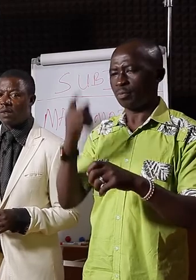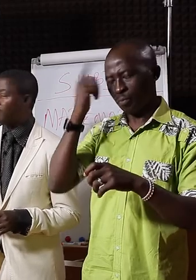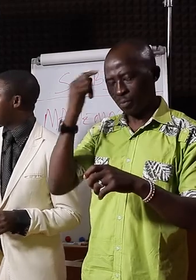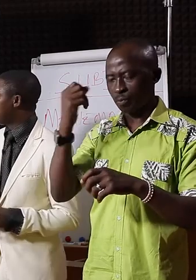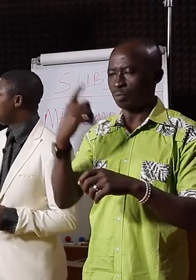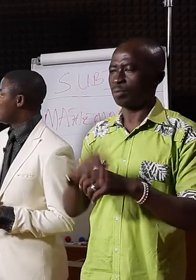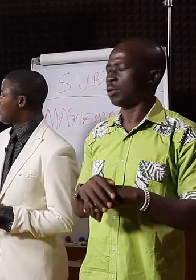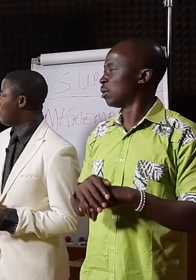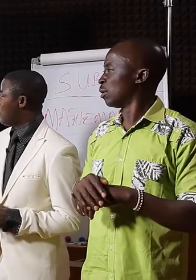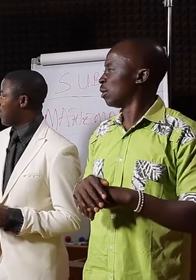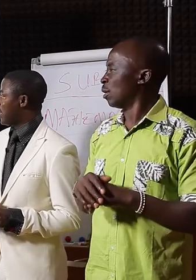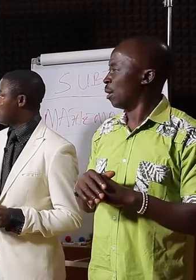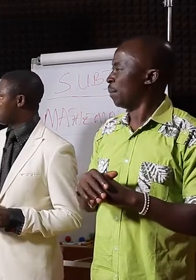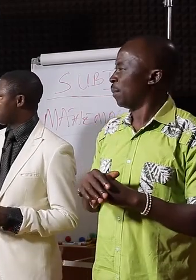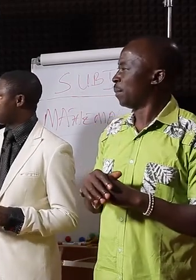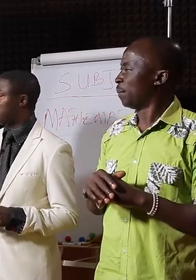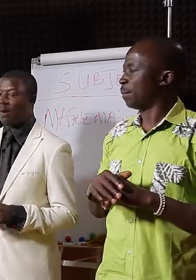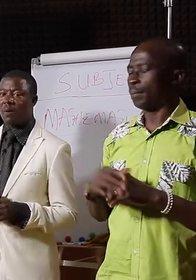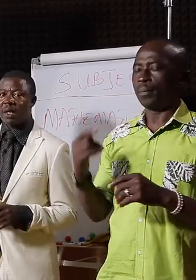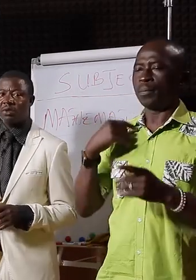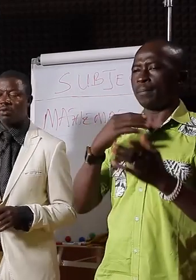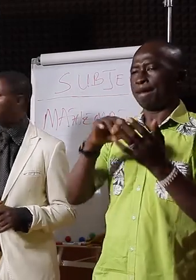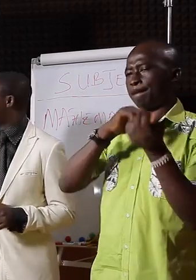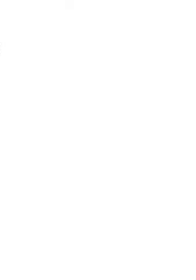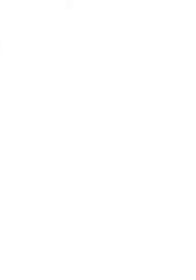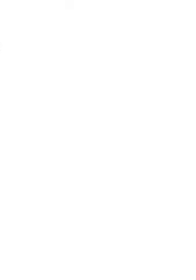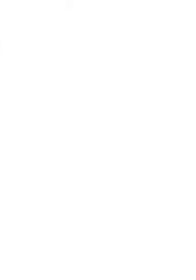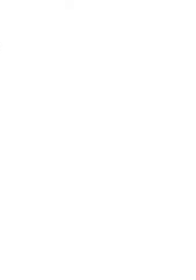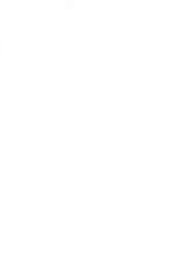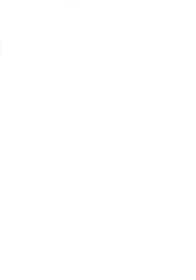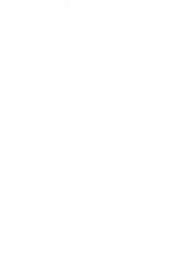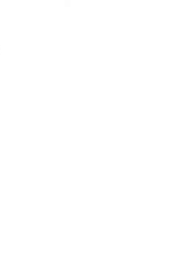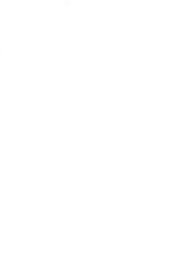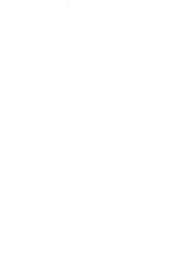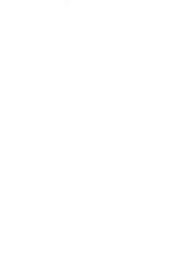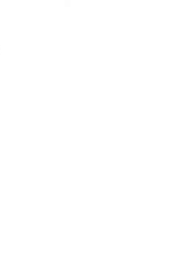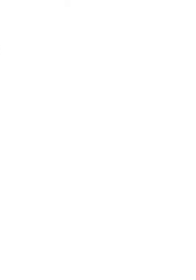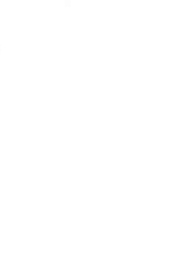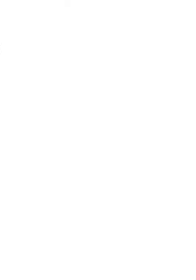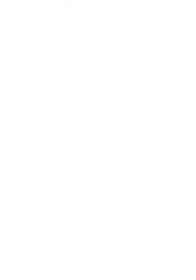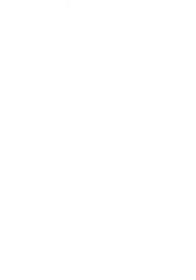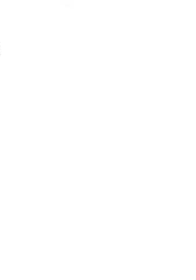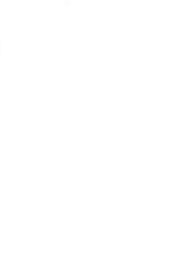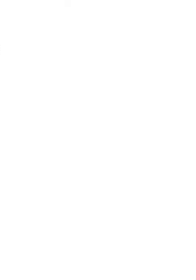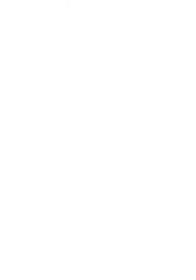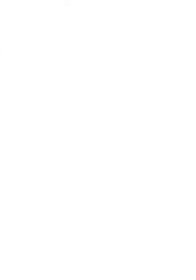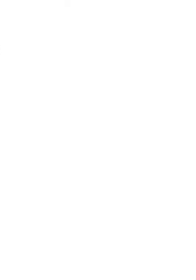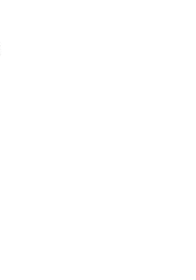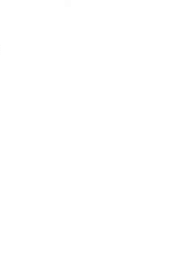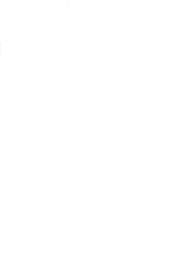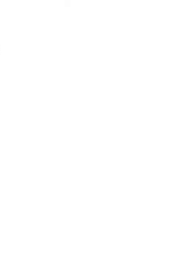fraction undefined. So we now substitute our y2 is 2 minus 2 divided